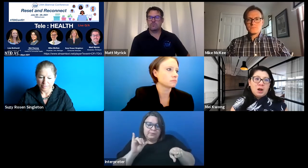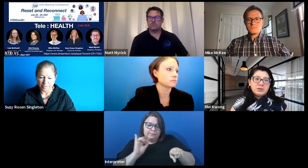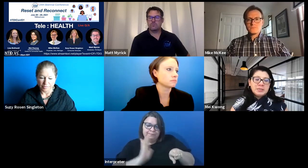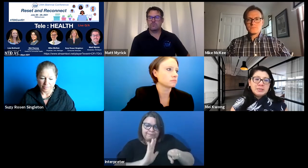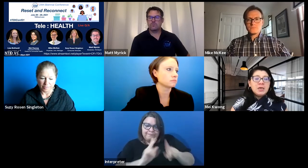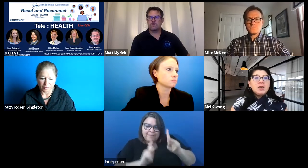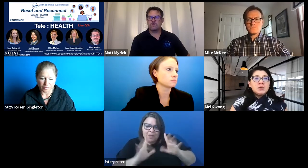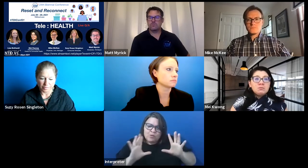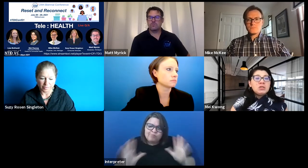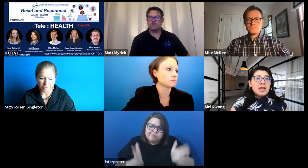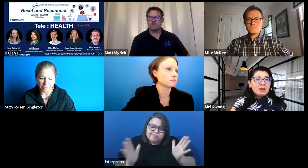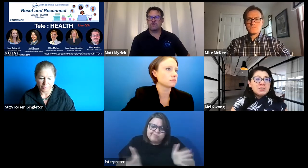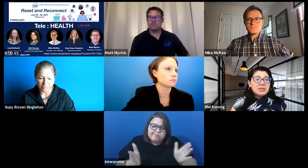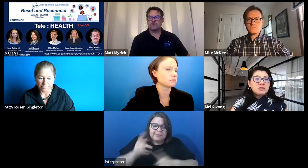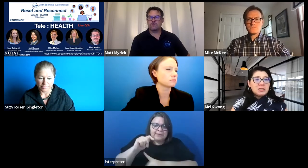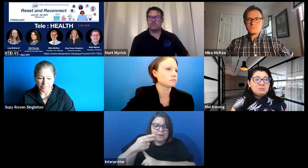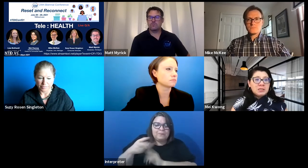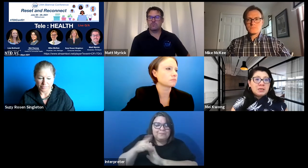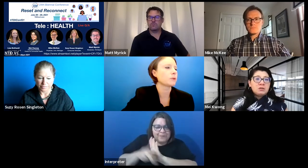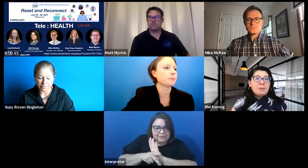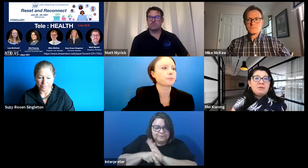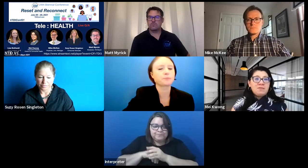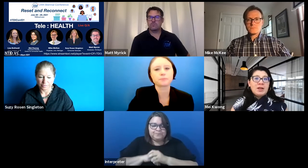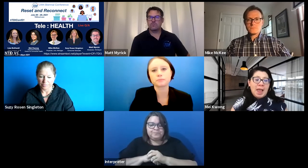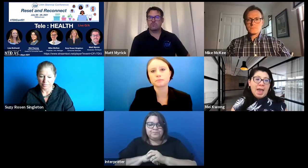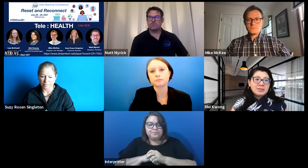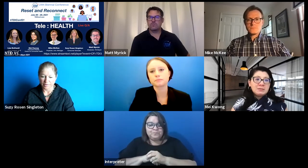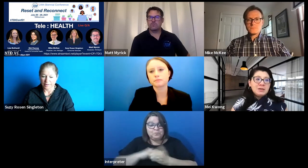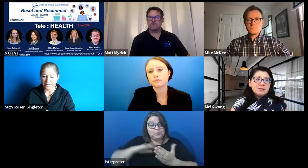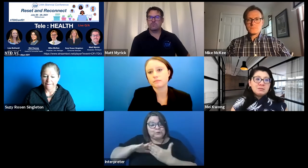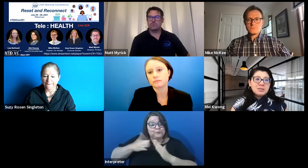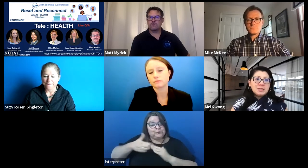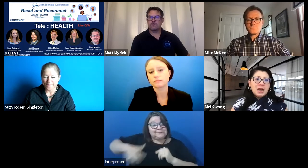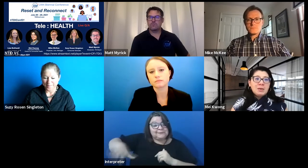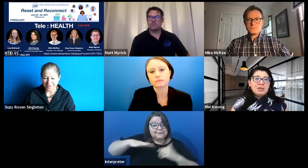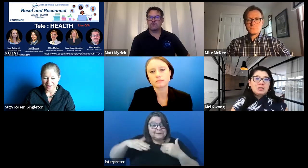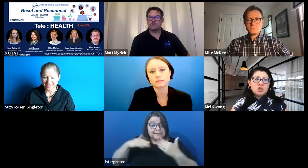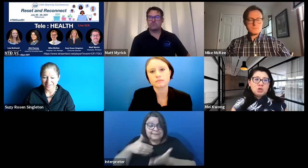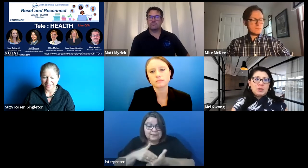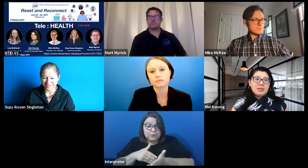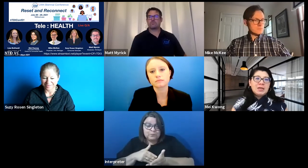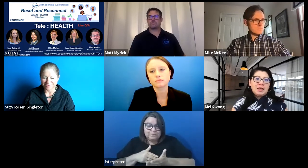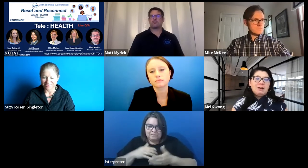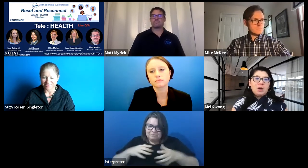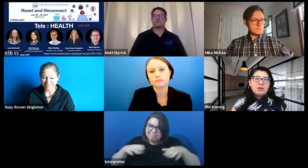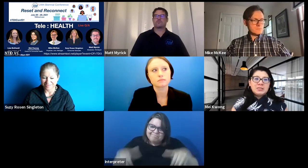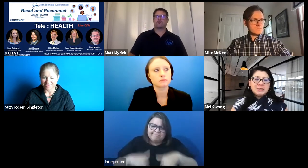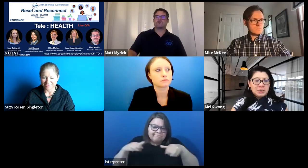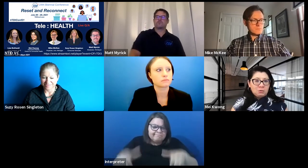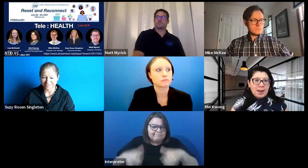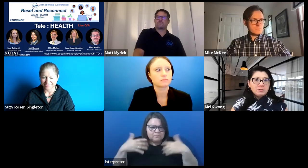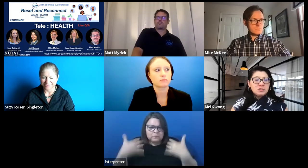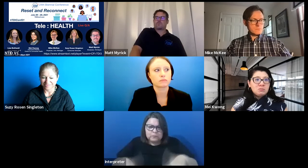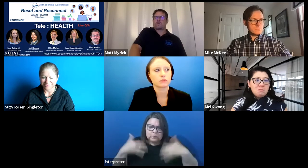telehealth policies. Community health centers in particular have been very active during this time in ensuring telehealth policies